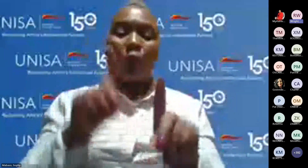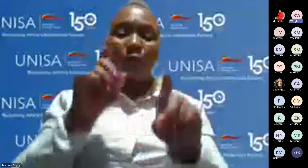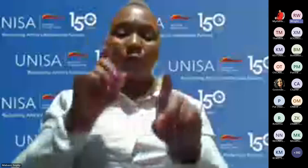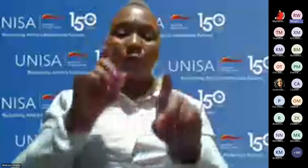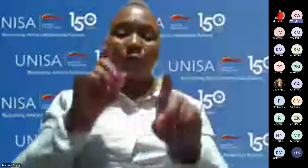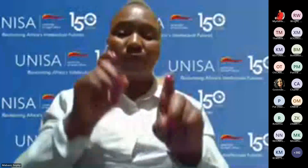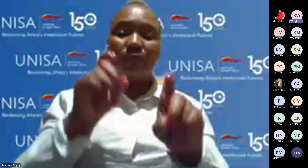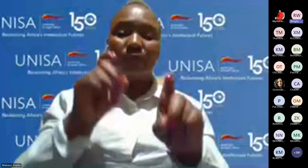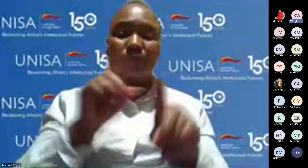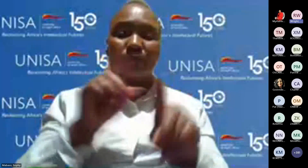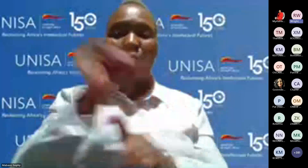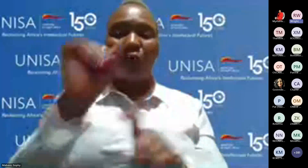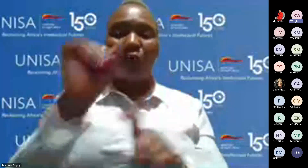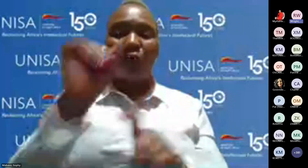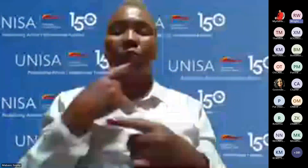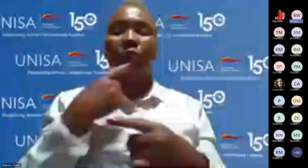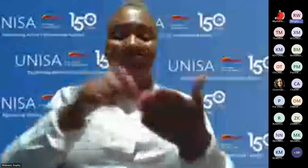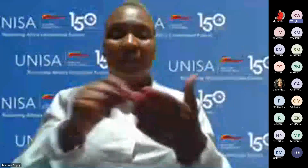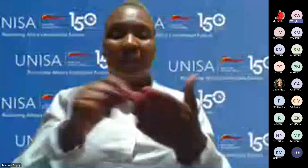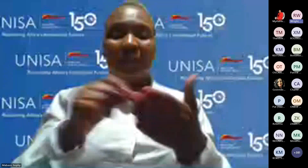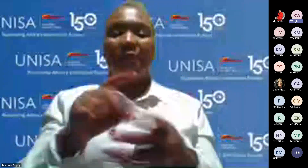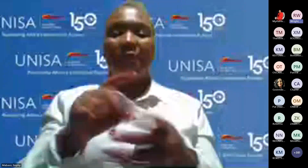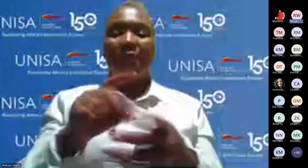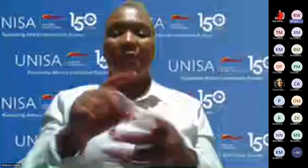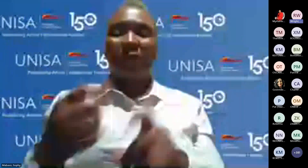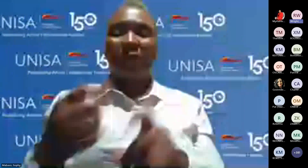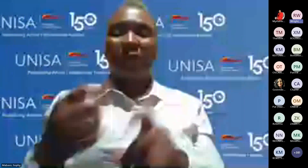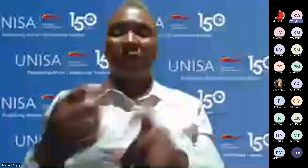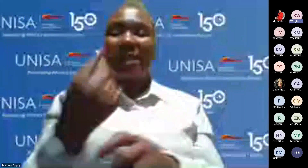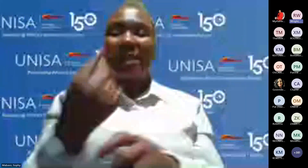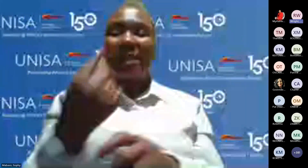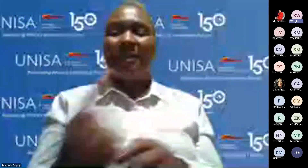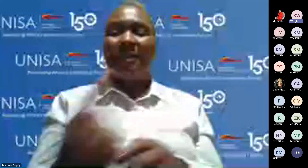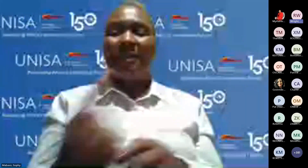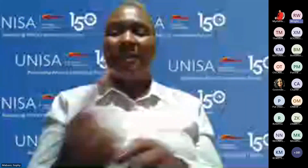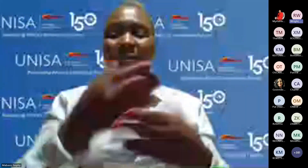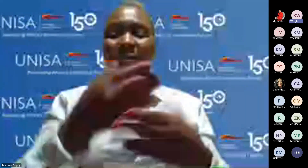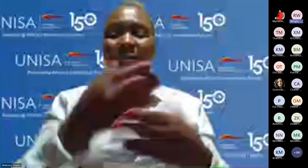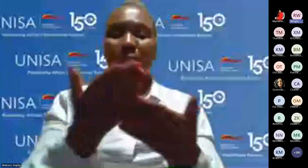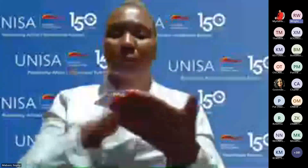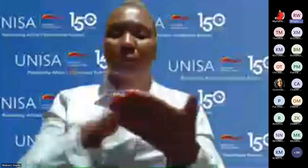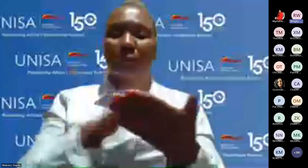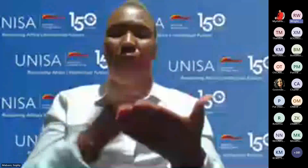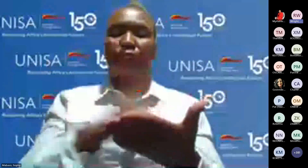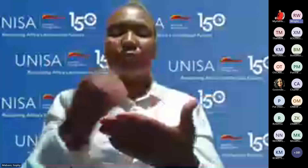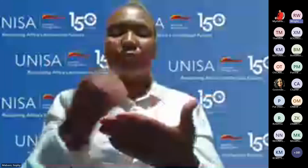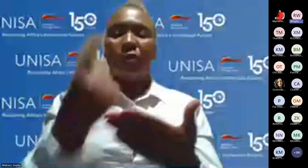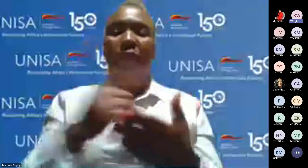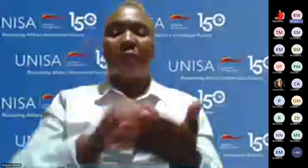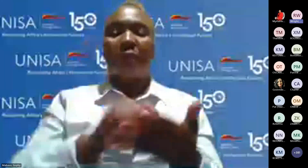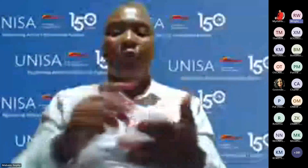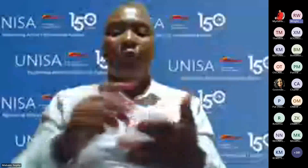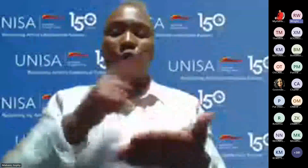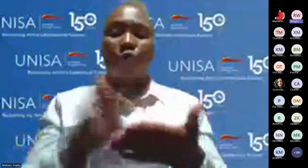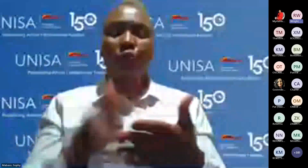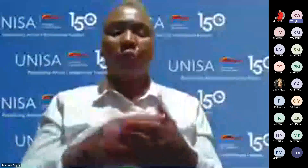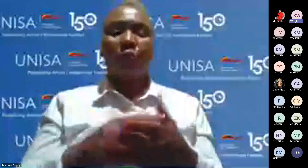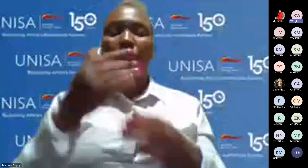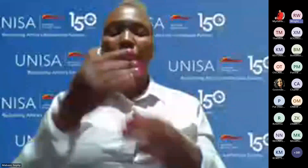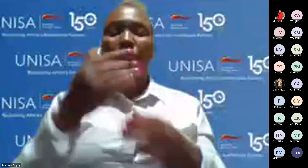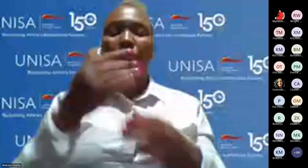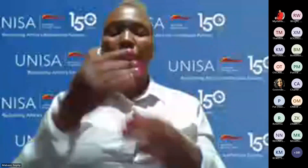each page. If you wrote it on your laptop, you have to scroll through the Word document just to make sure you've got all the text